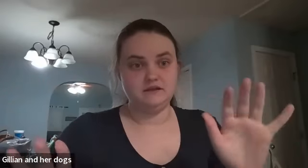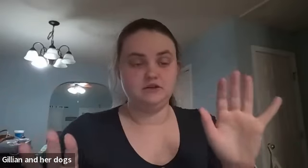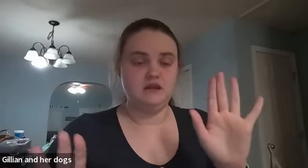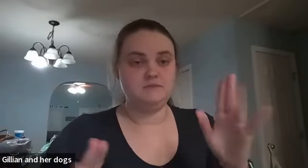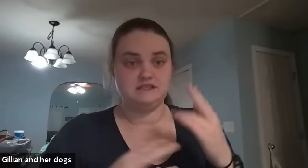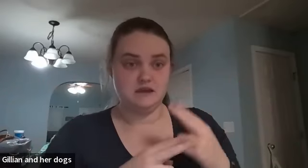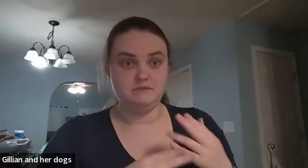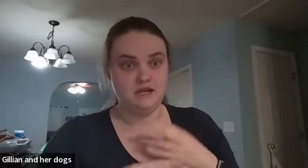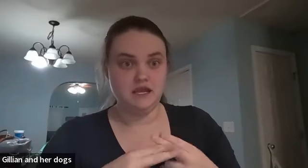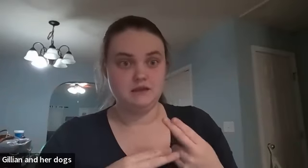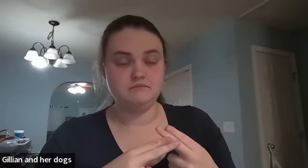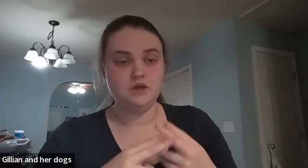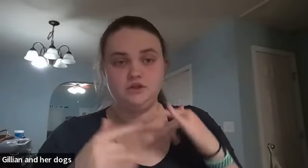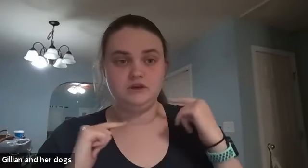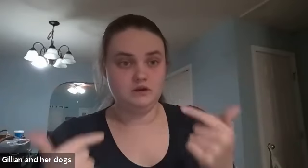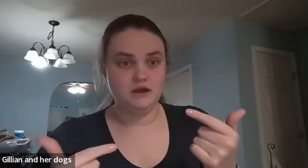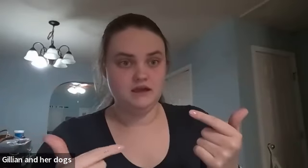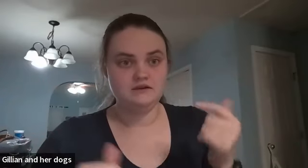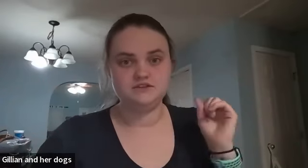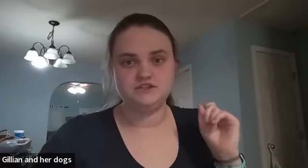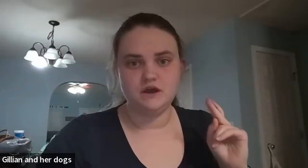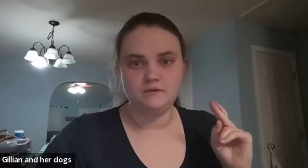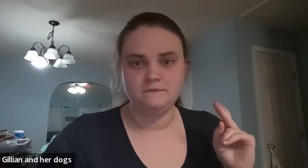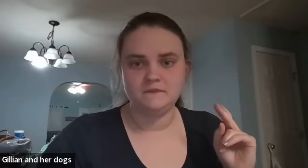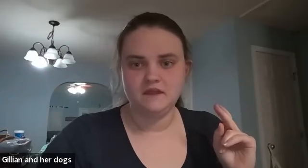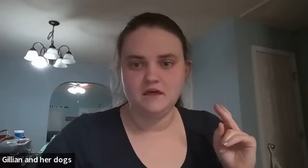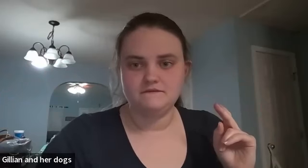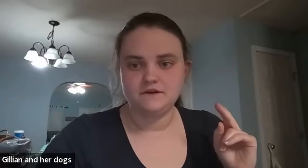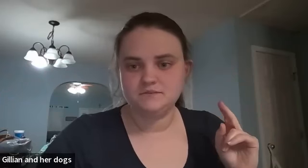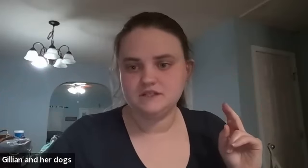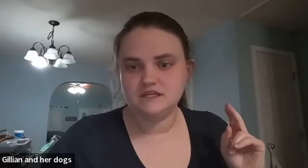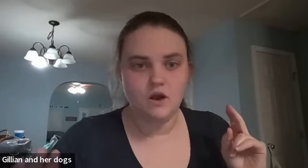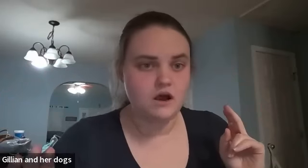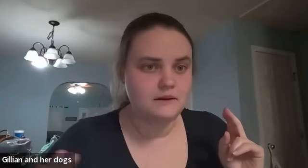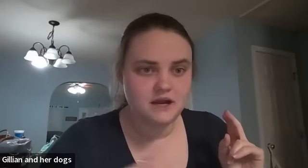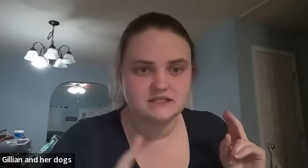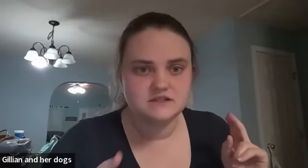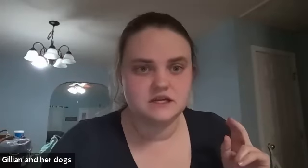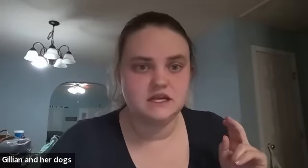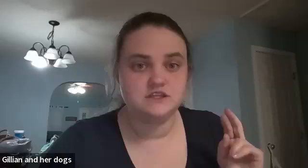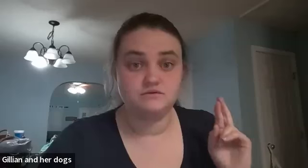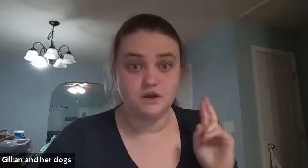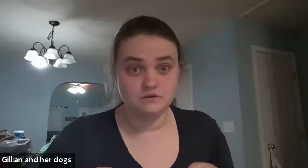your name and signing my name, you can go ahead. So the first person on my screen is